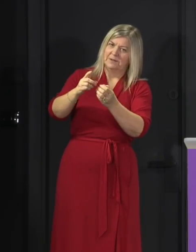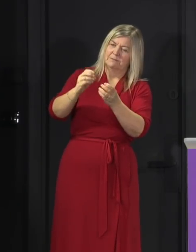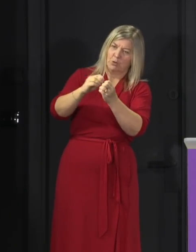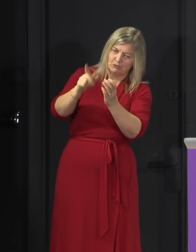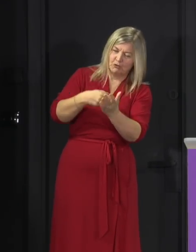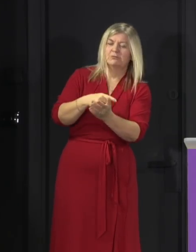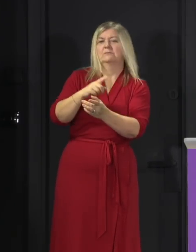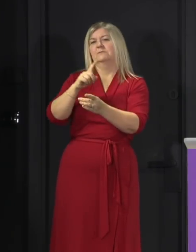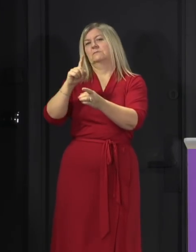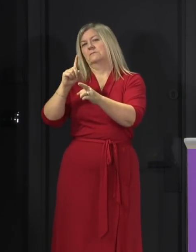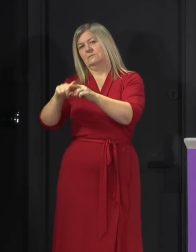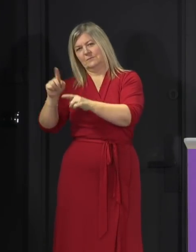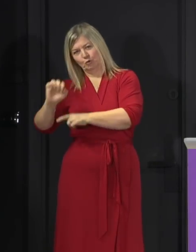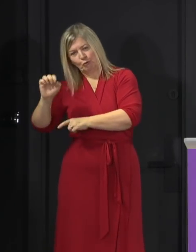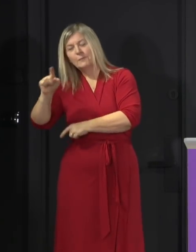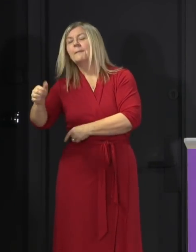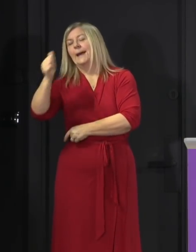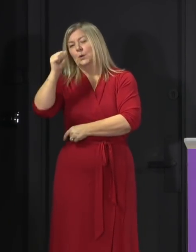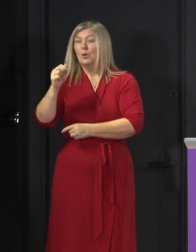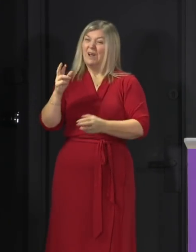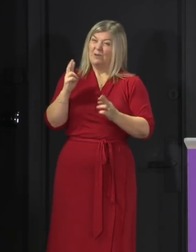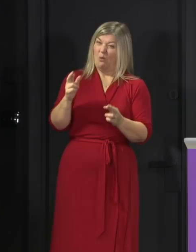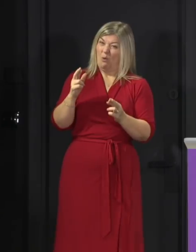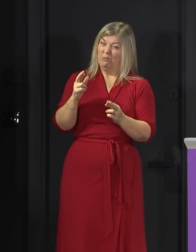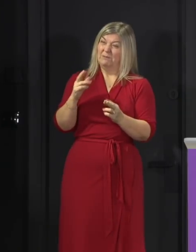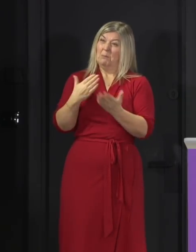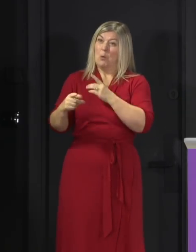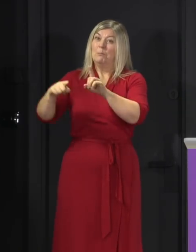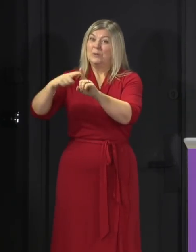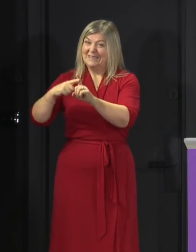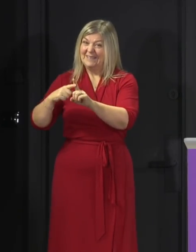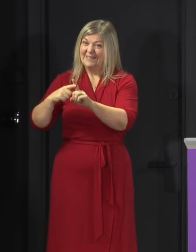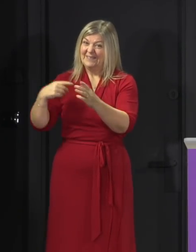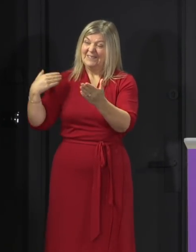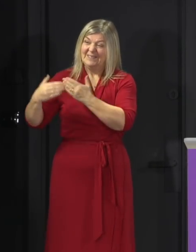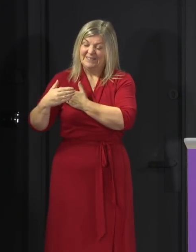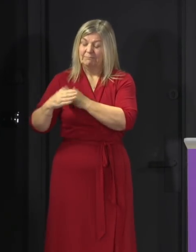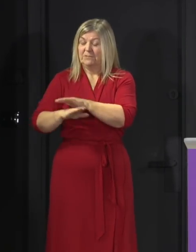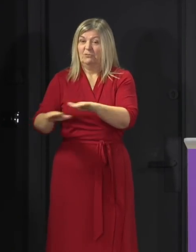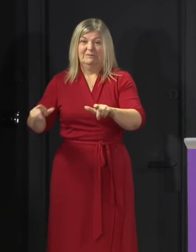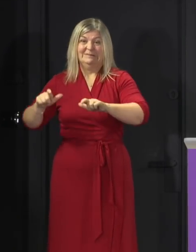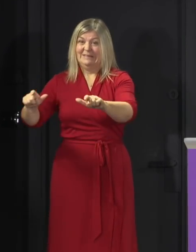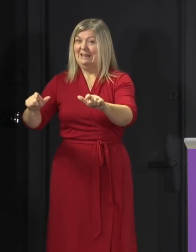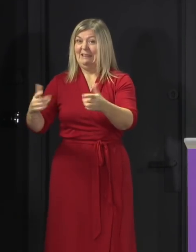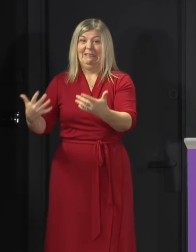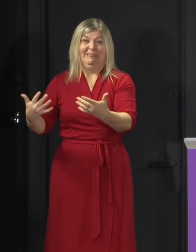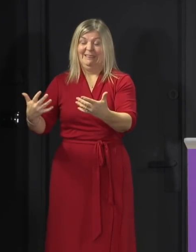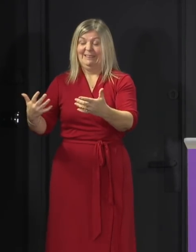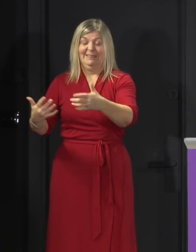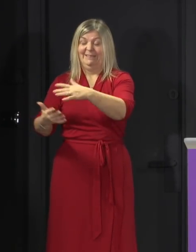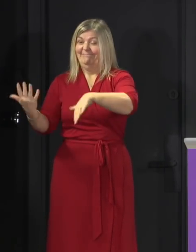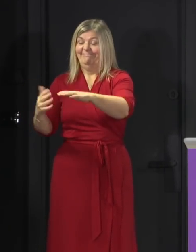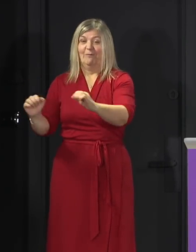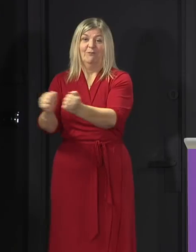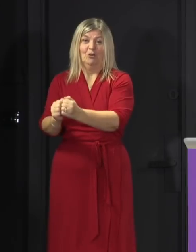from yesterday's update was a little bit more positive than it has been over the course of the week, but clearly there are still some issues to be resolved.